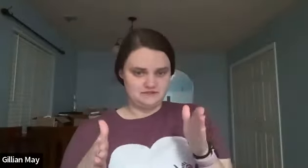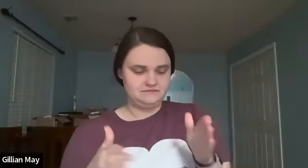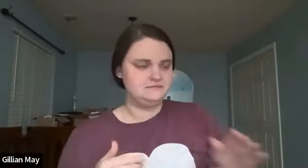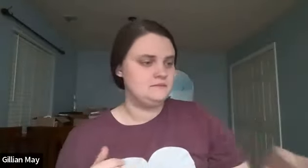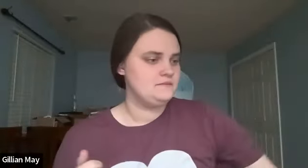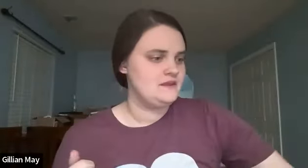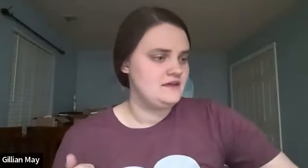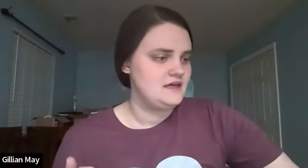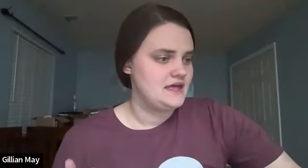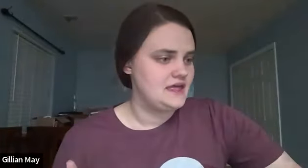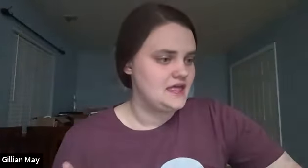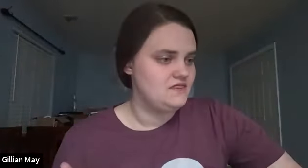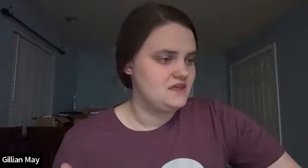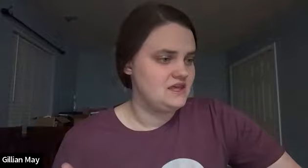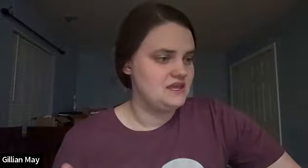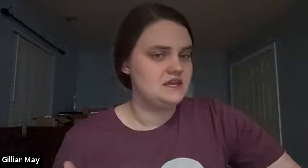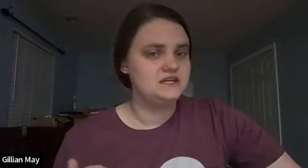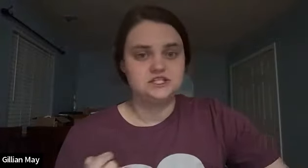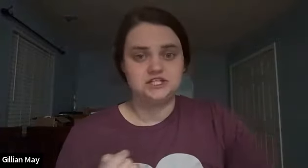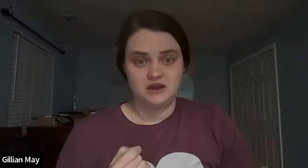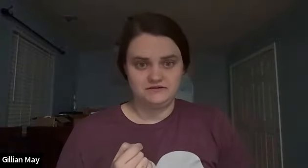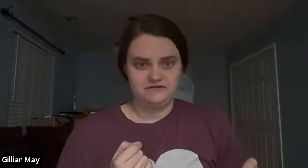person. And then chef,